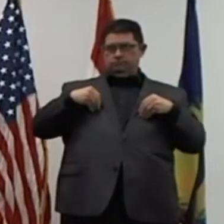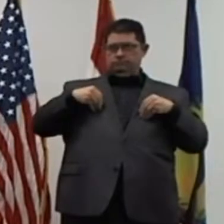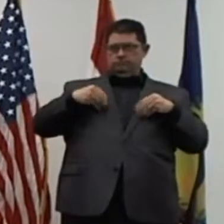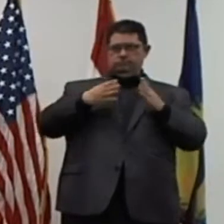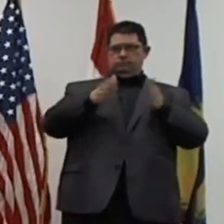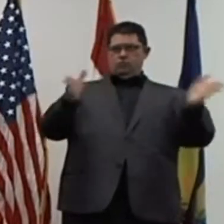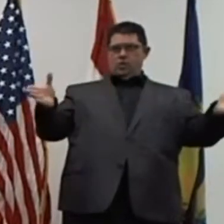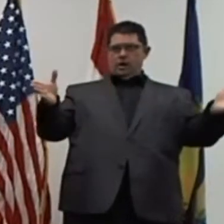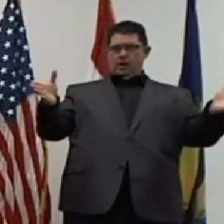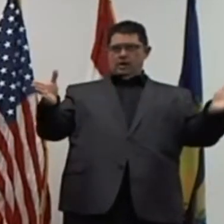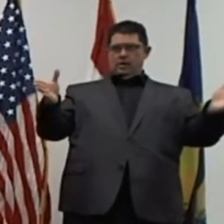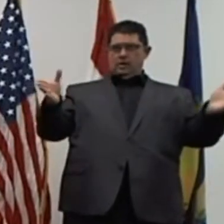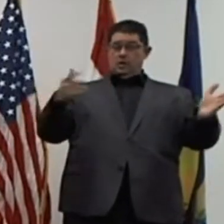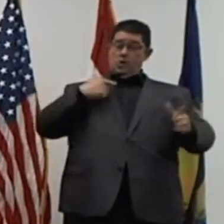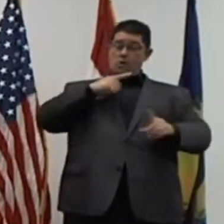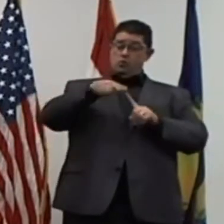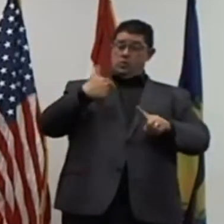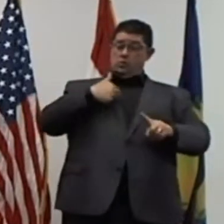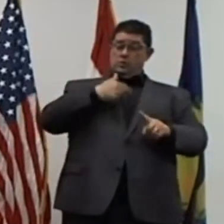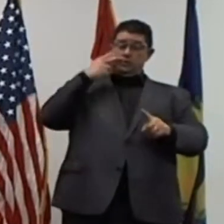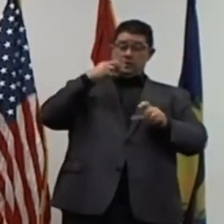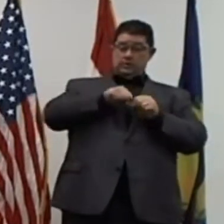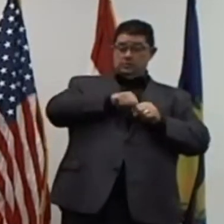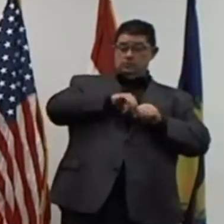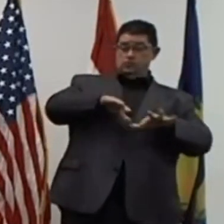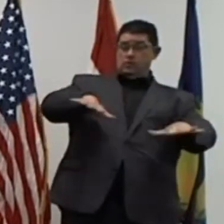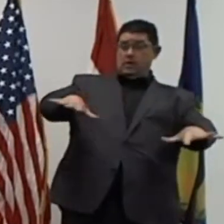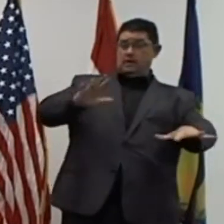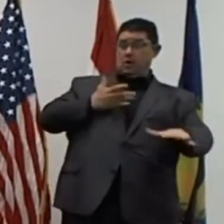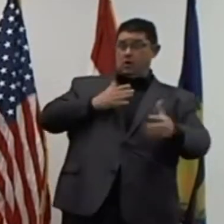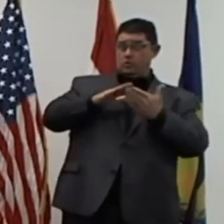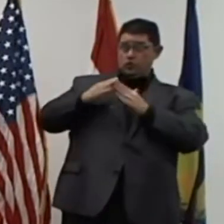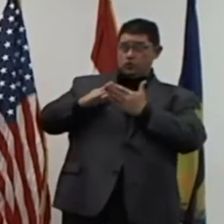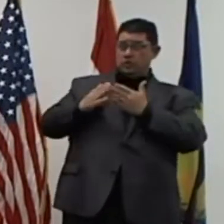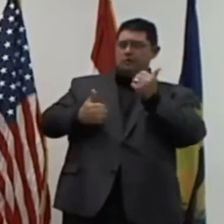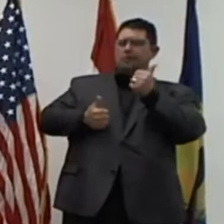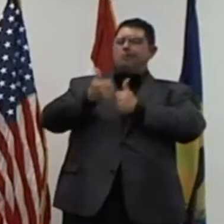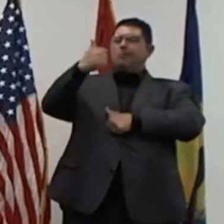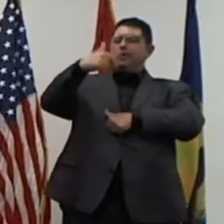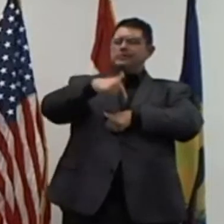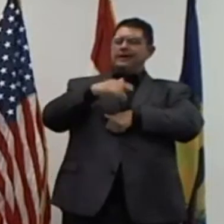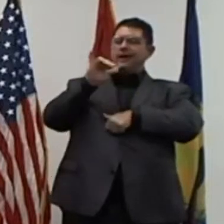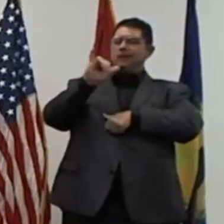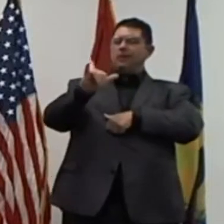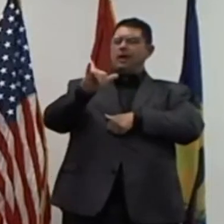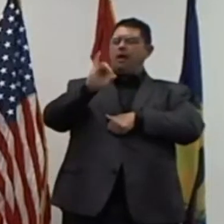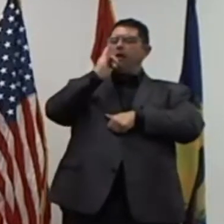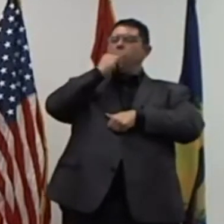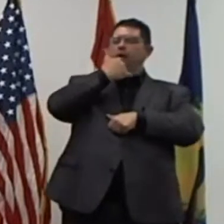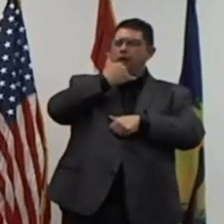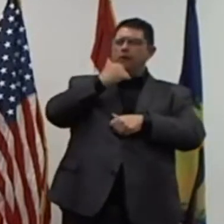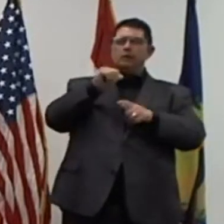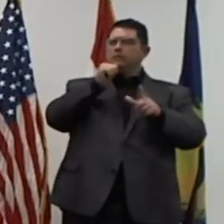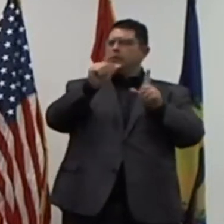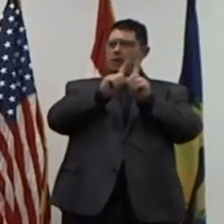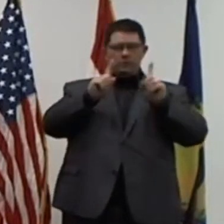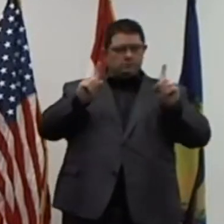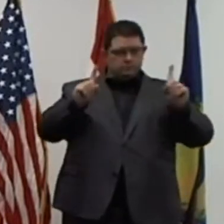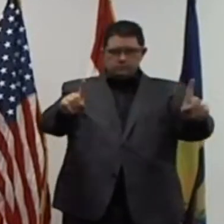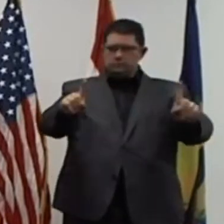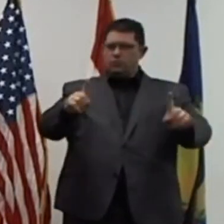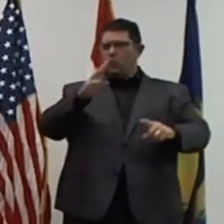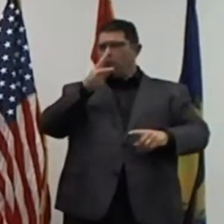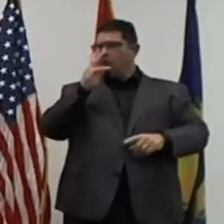When we see spread in our community, most of the time that's a break in social distancing guidelines or a break in mask